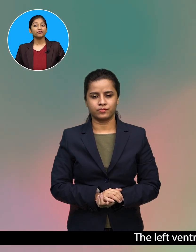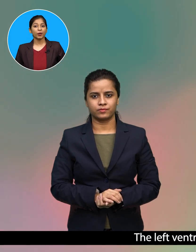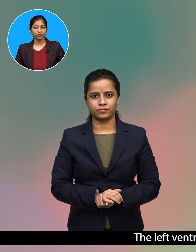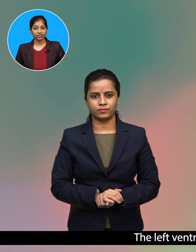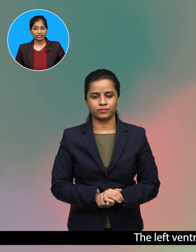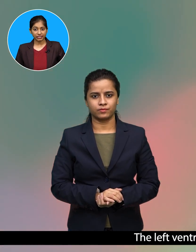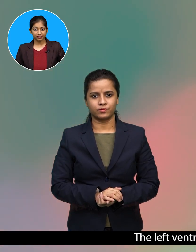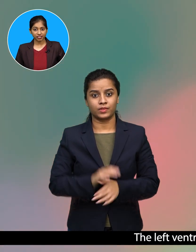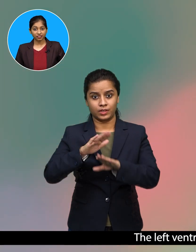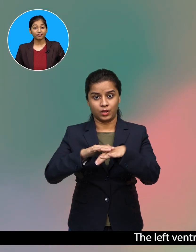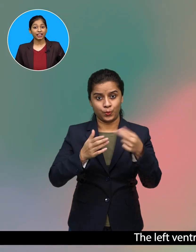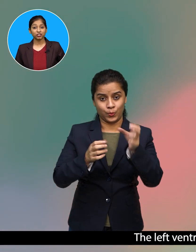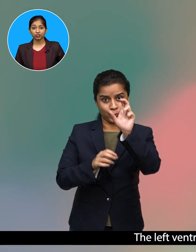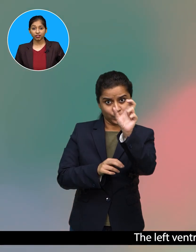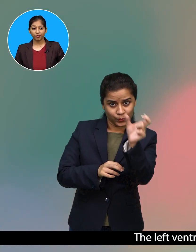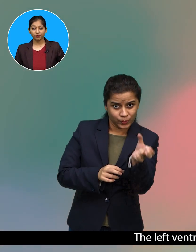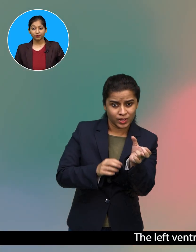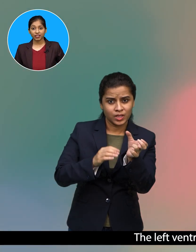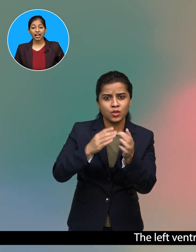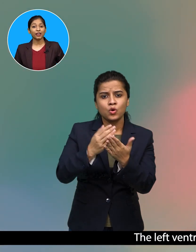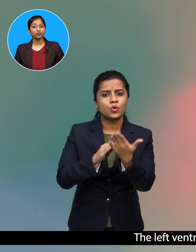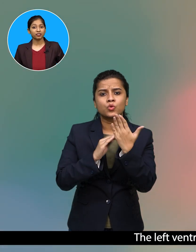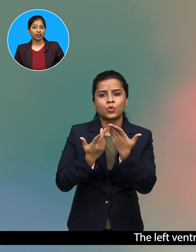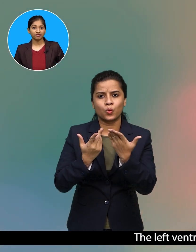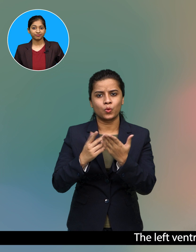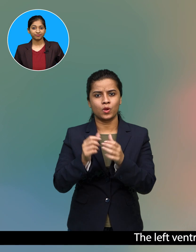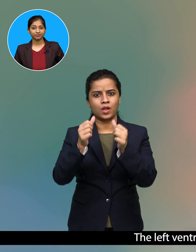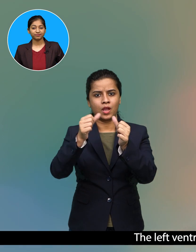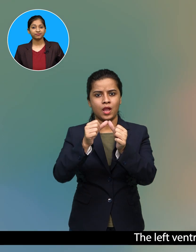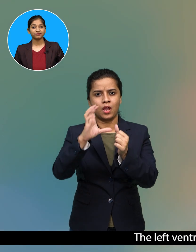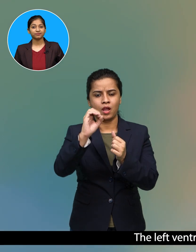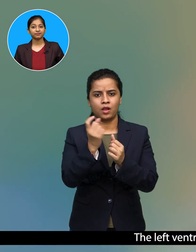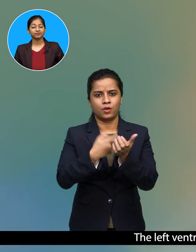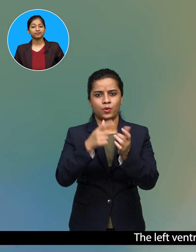The left ventricle gives rise to the aorta.